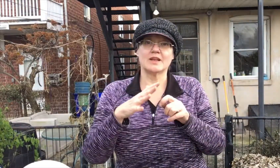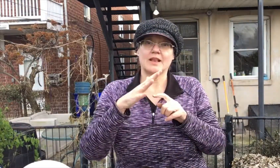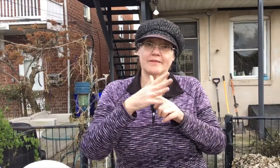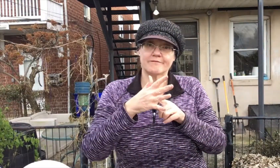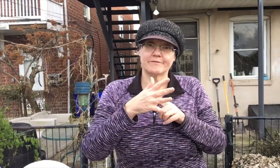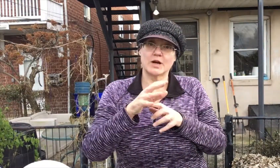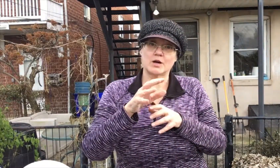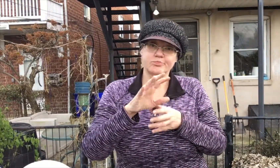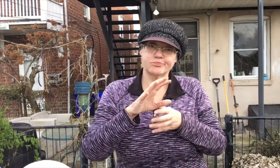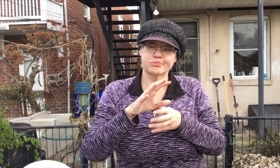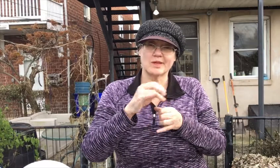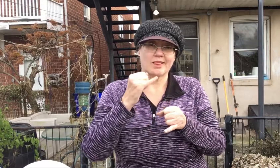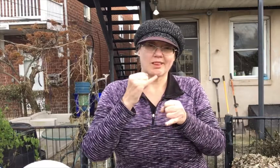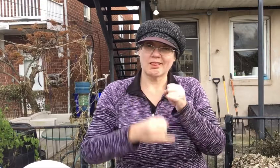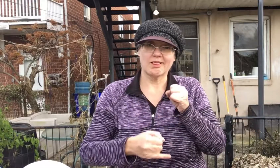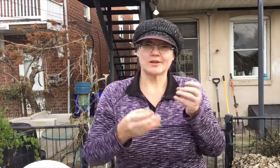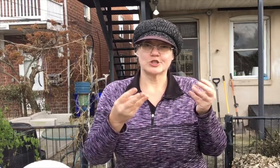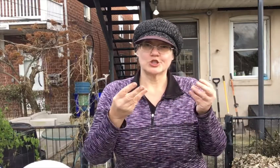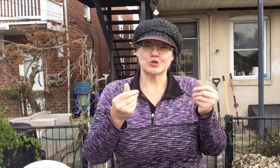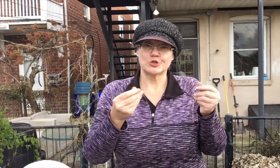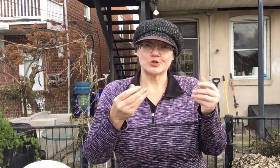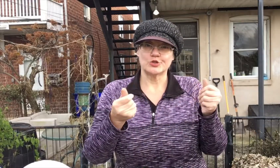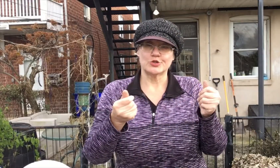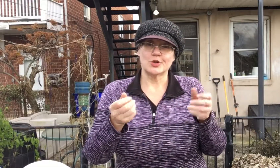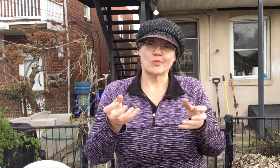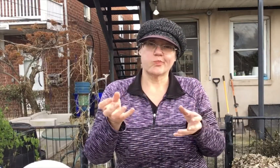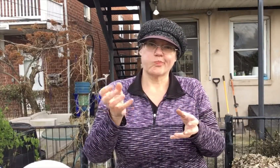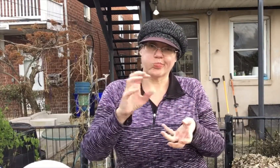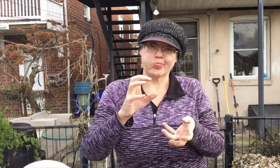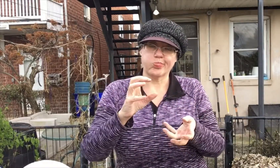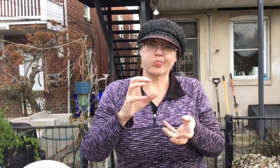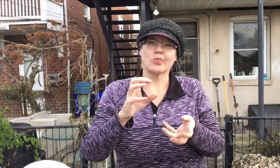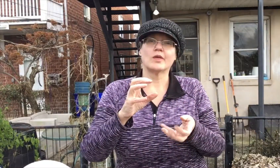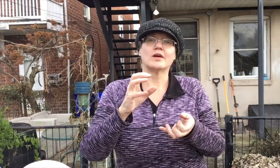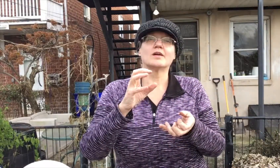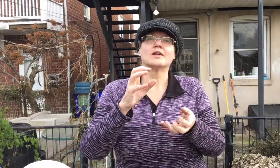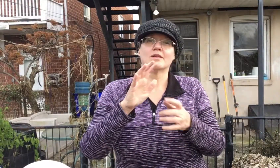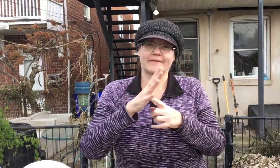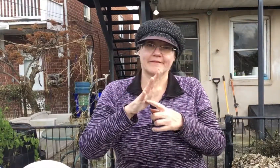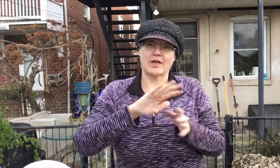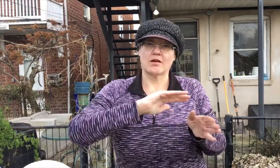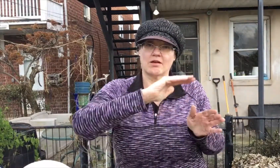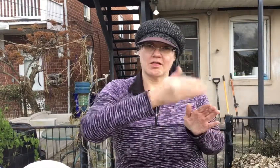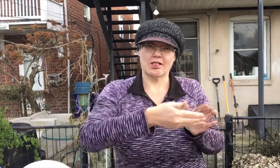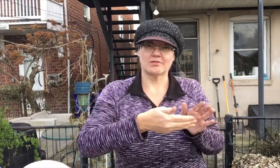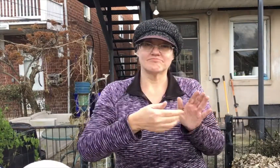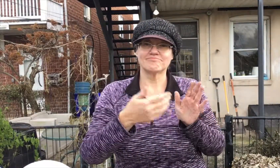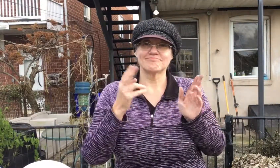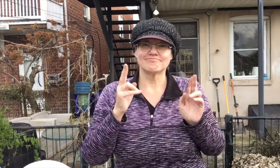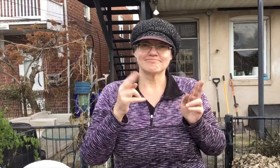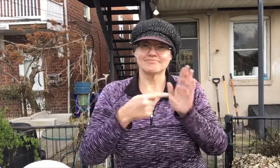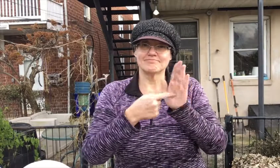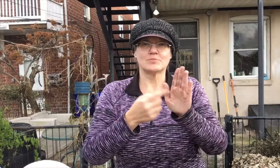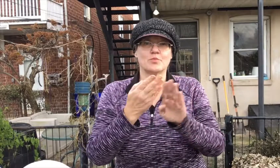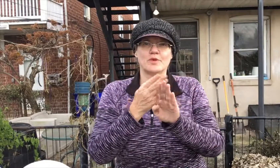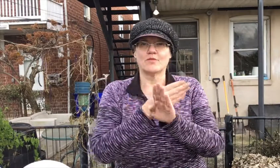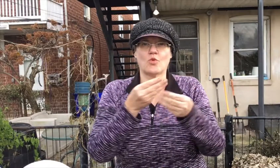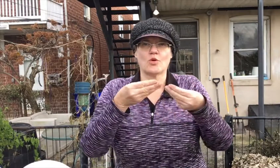smaller. Then I'm going to pour on the leaves, and last cover it with soil, and then leaves again.